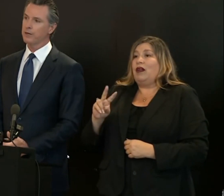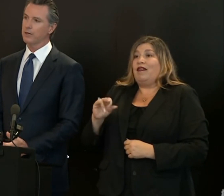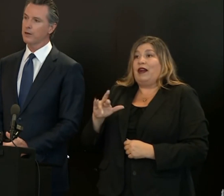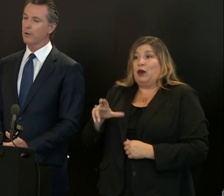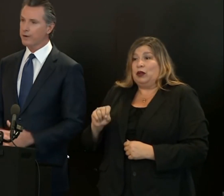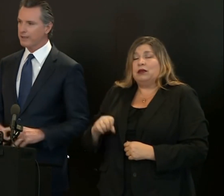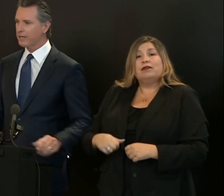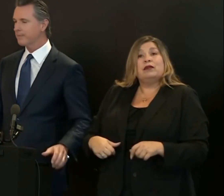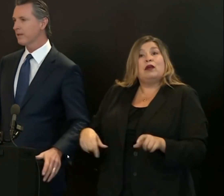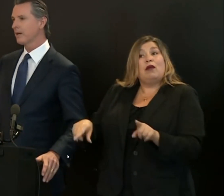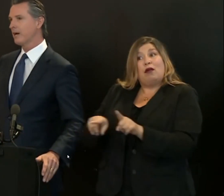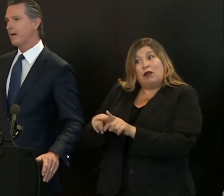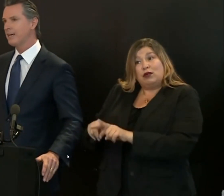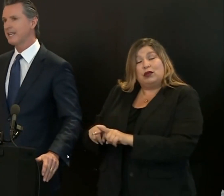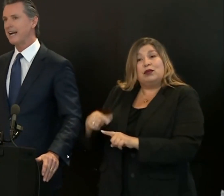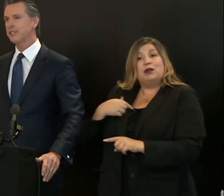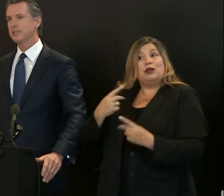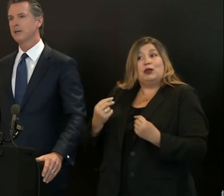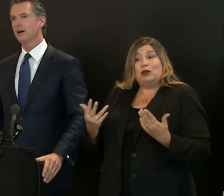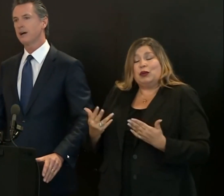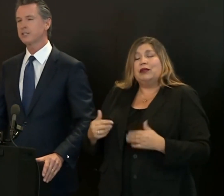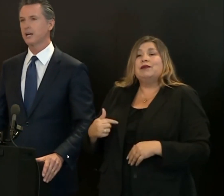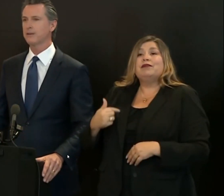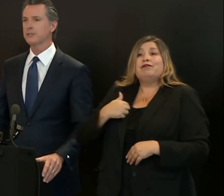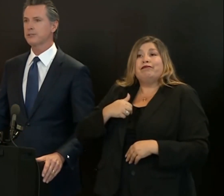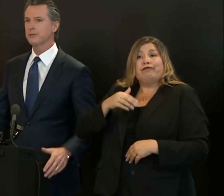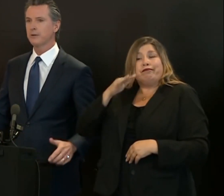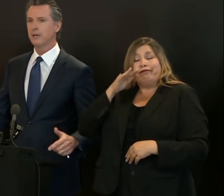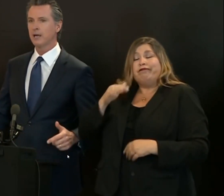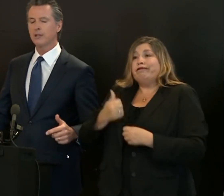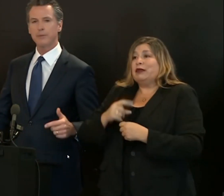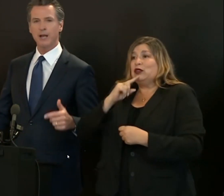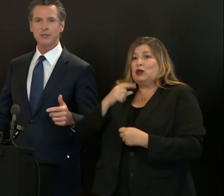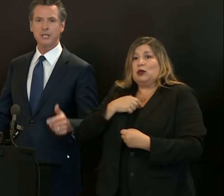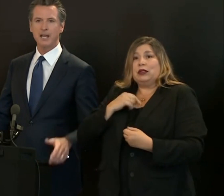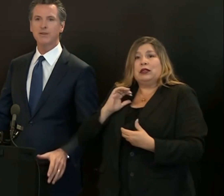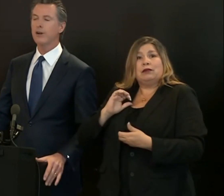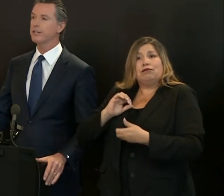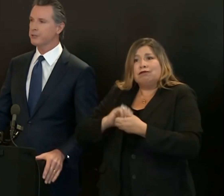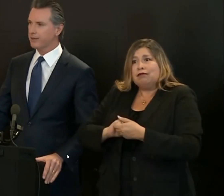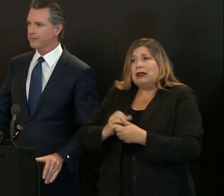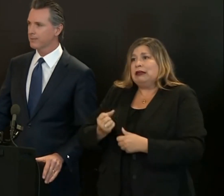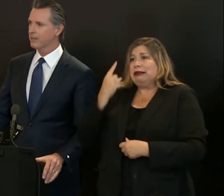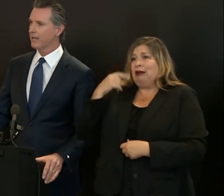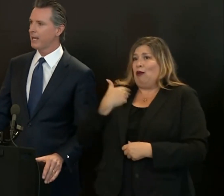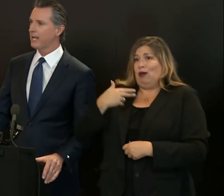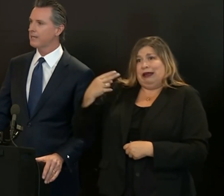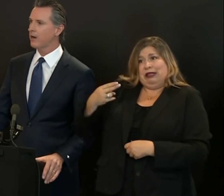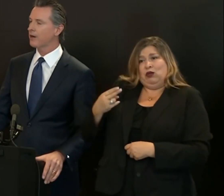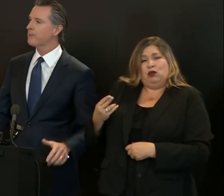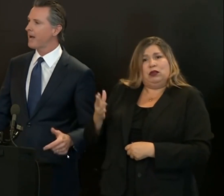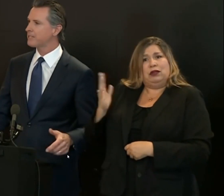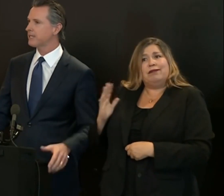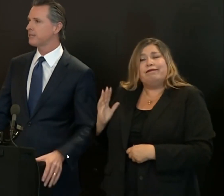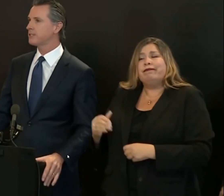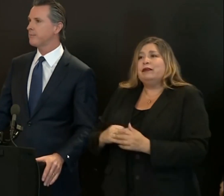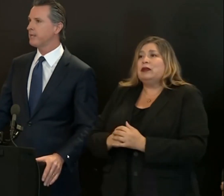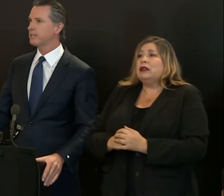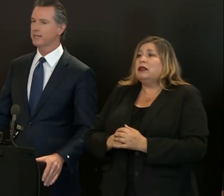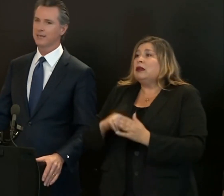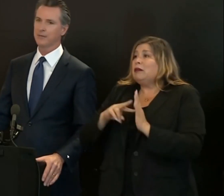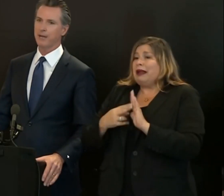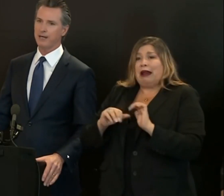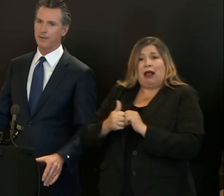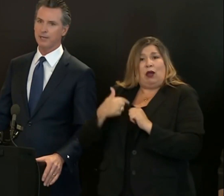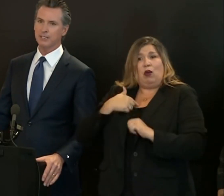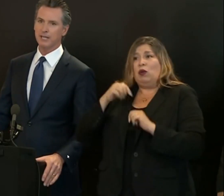we will accordingly attach ourselves to a little bit of understanding of our history and our capacity to